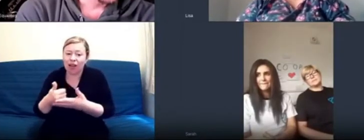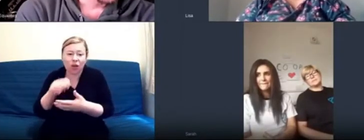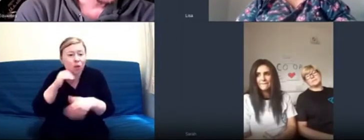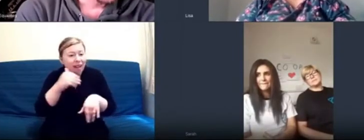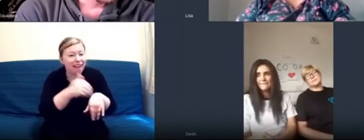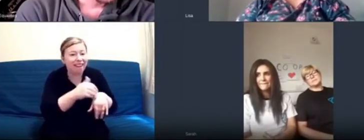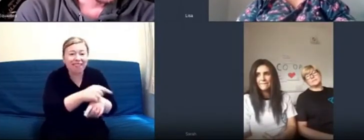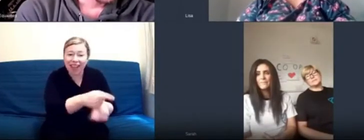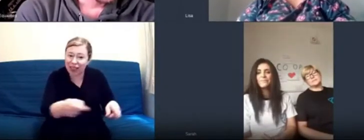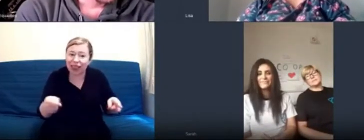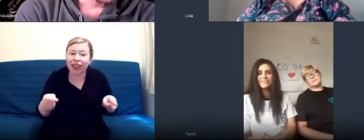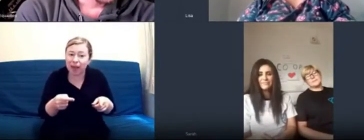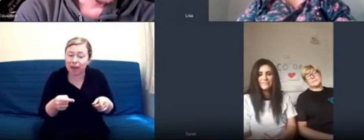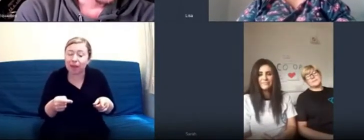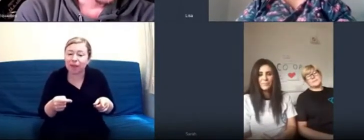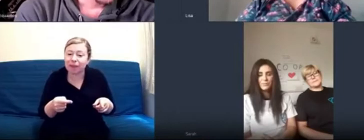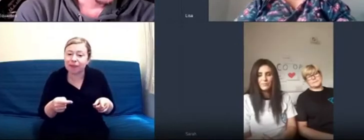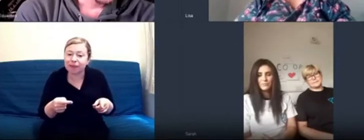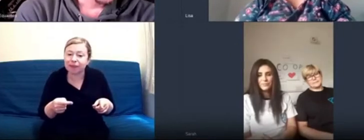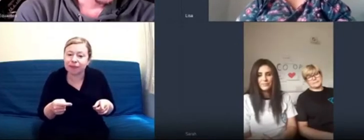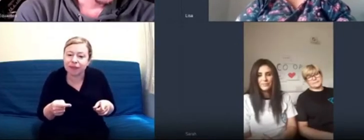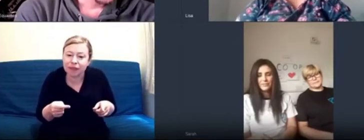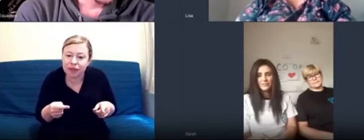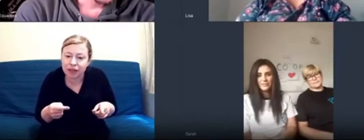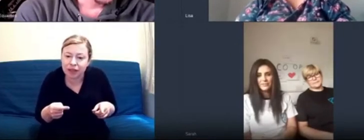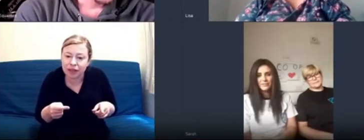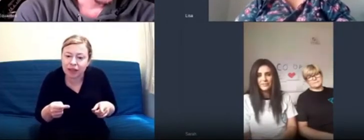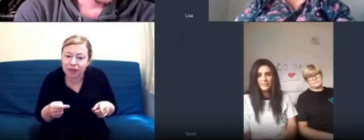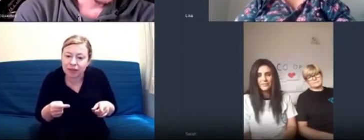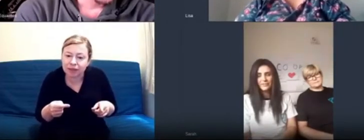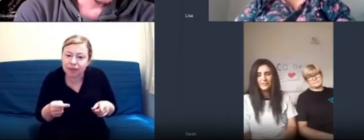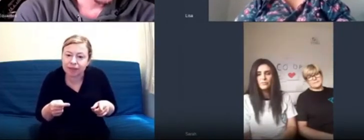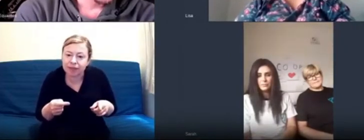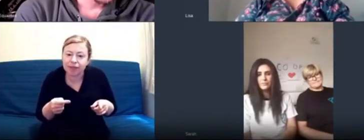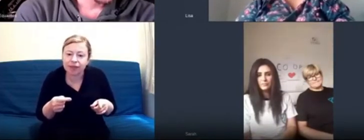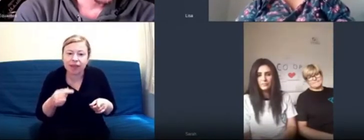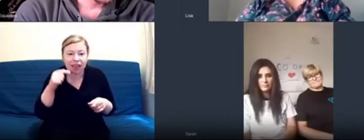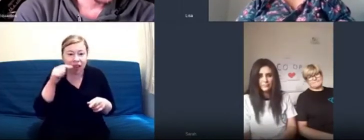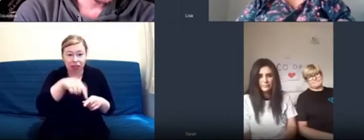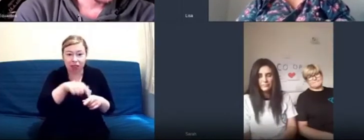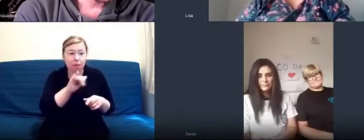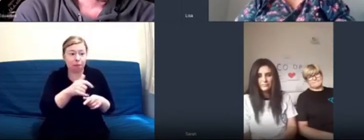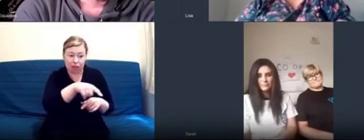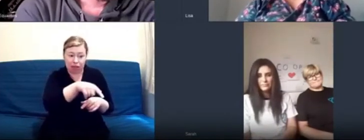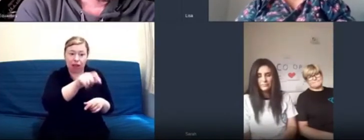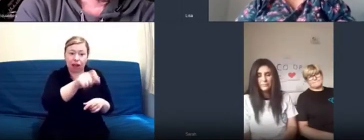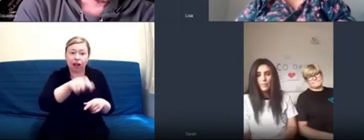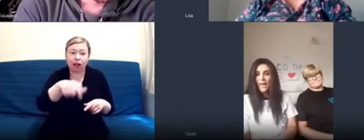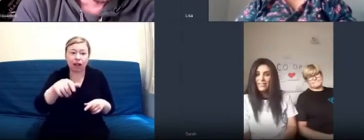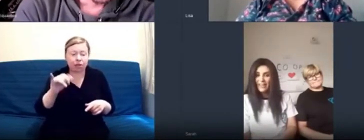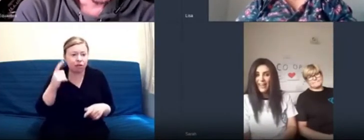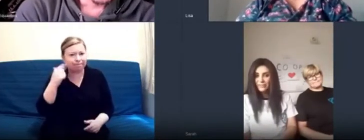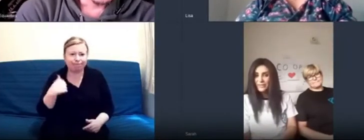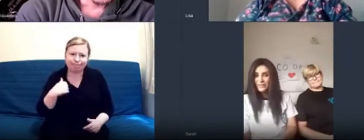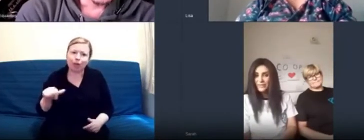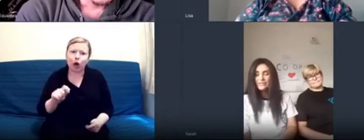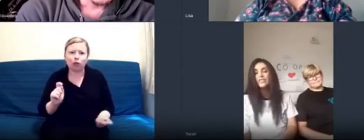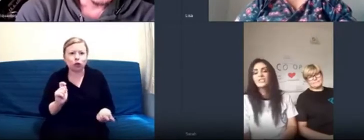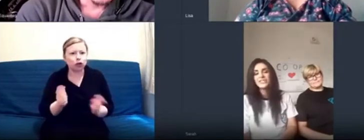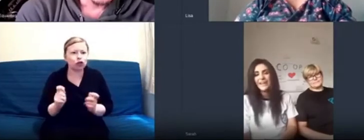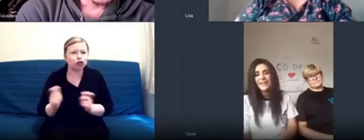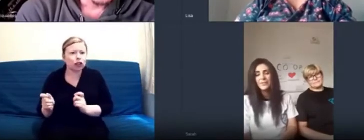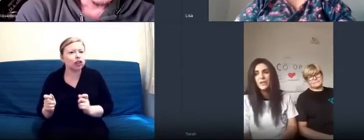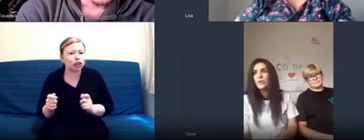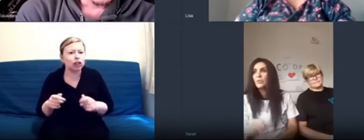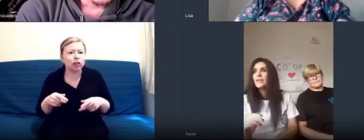them, and they're going to see this. They're going to make slight changes as well in what they're doing.